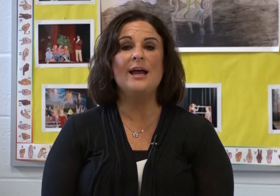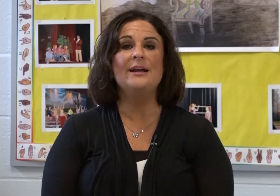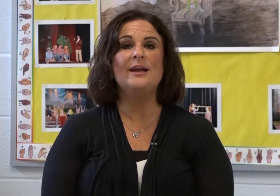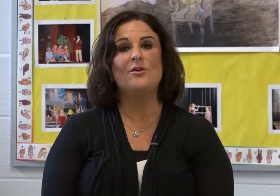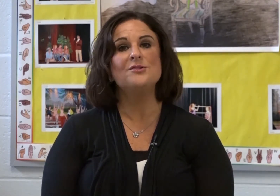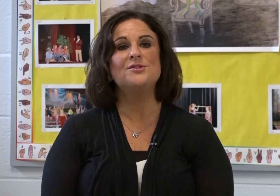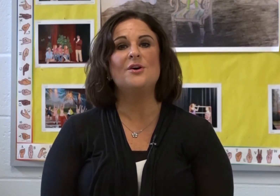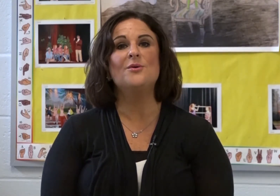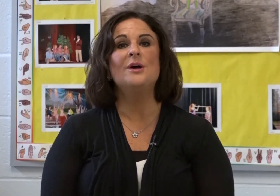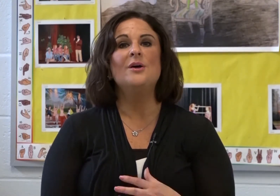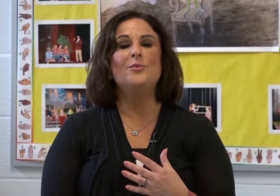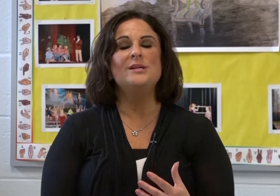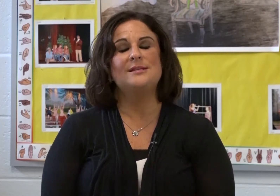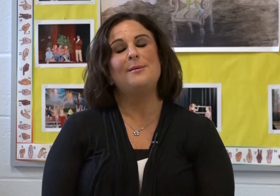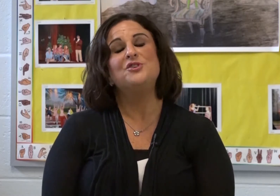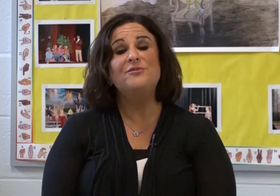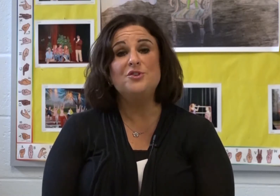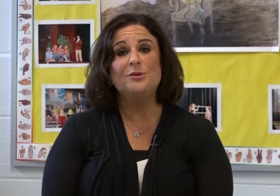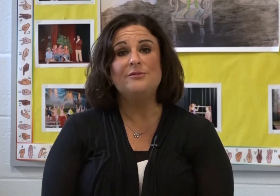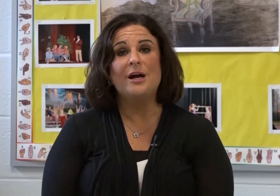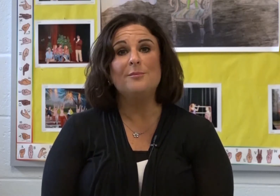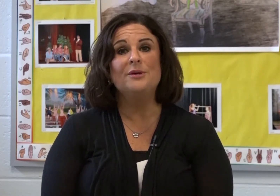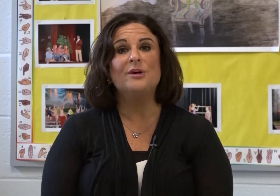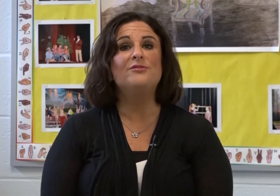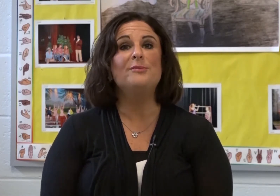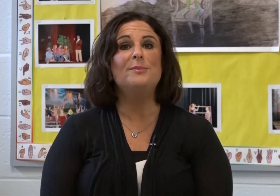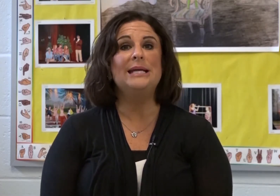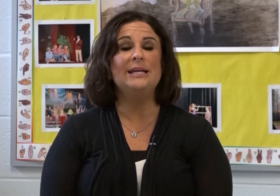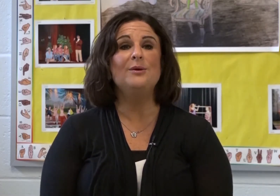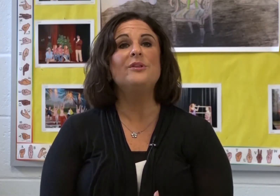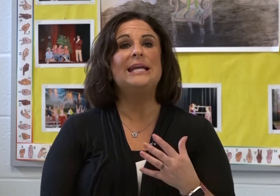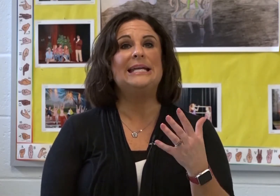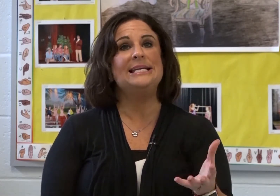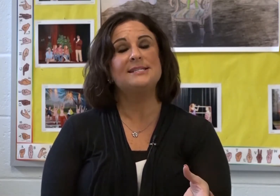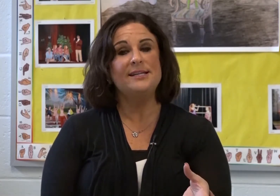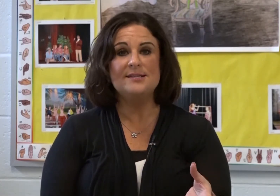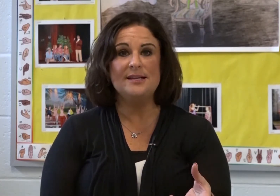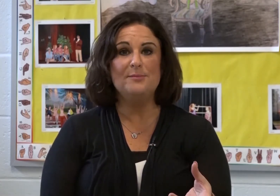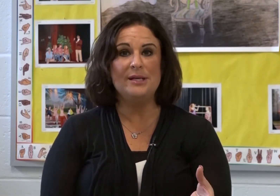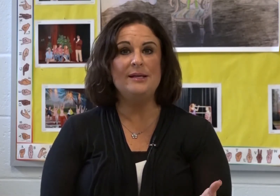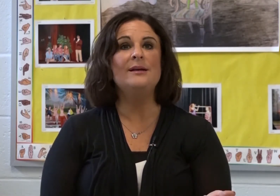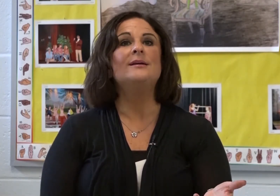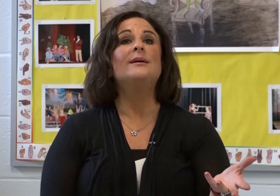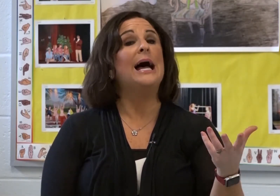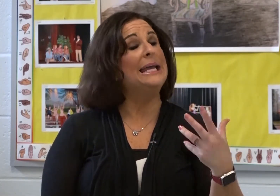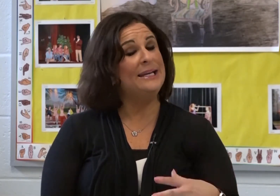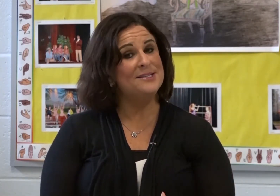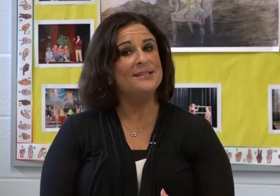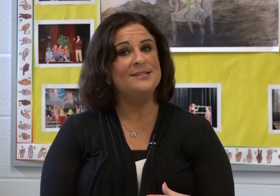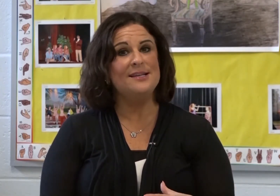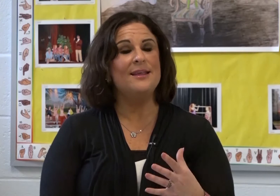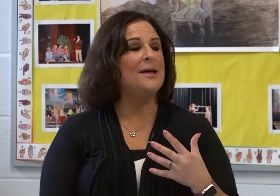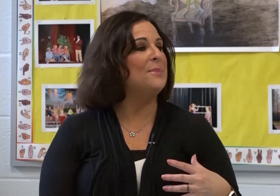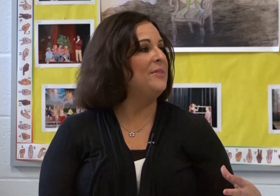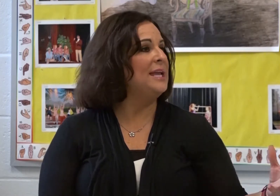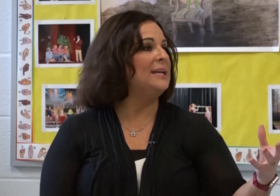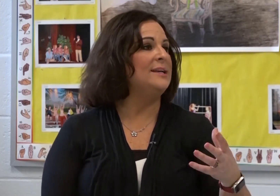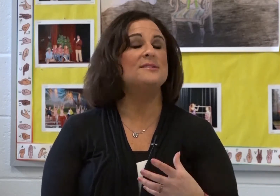sign, and also we establish a visual environment right from the beginning where they can easily see me, I can easily see them, and they can easily